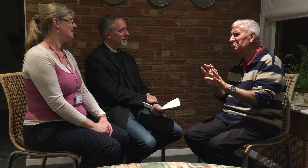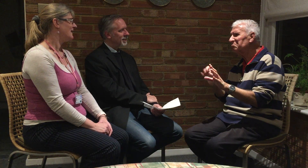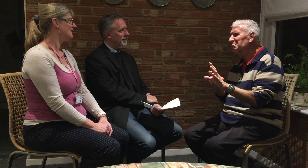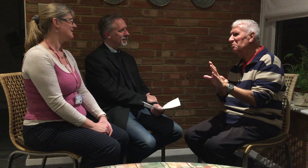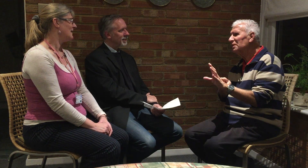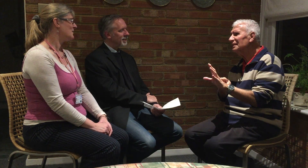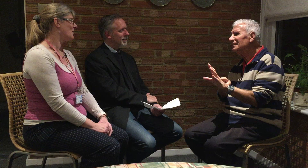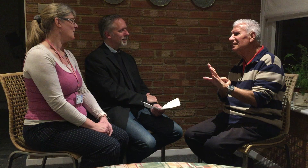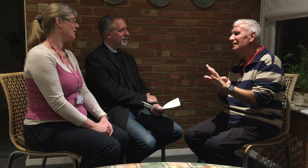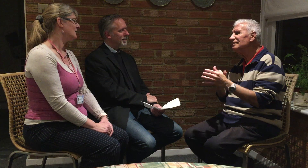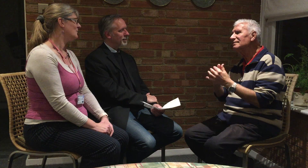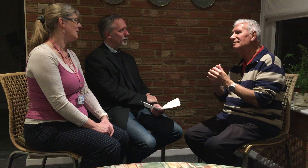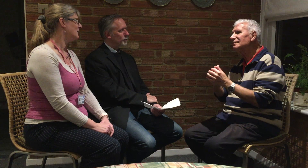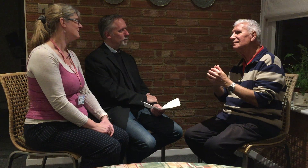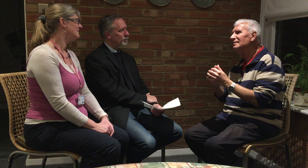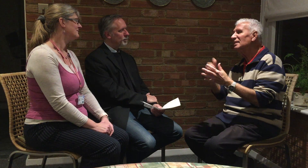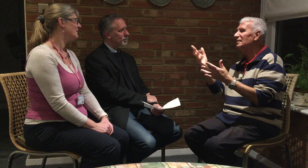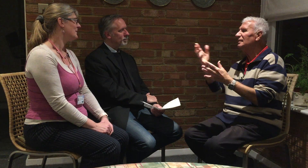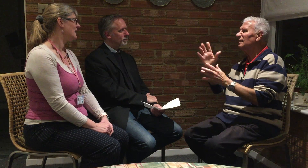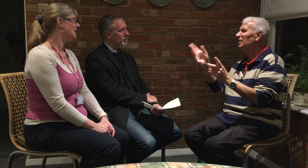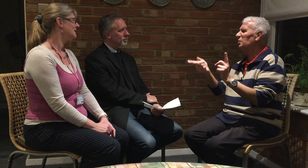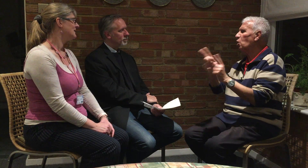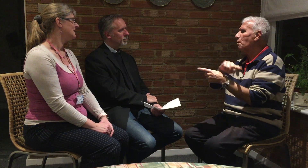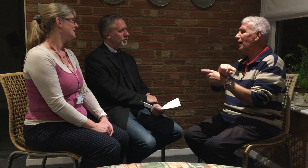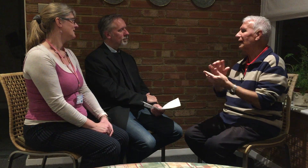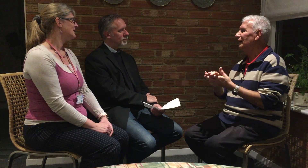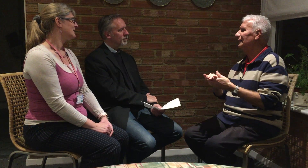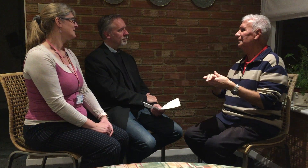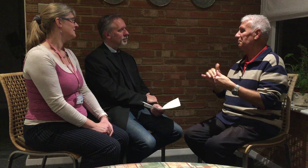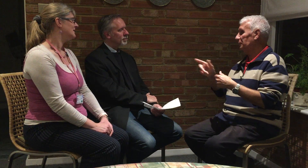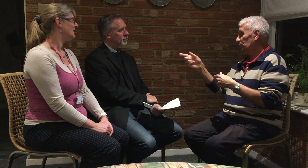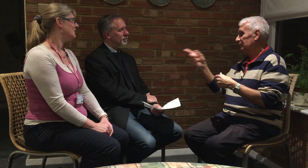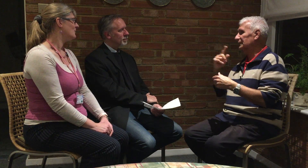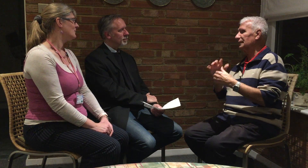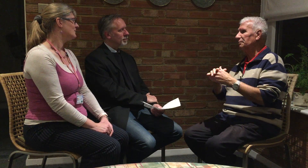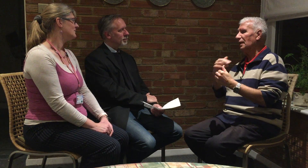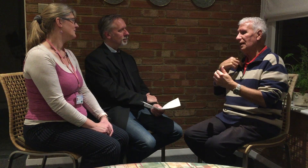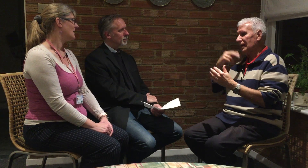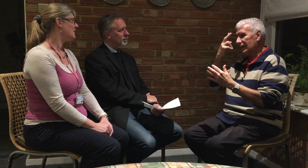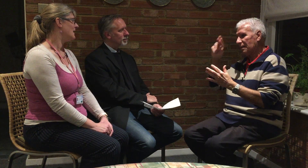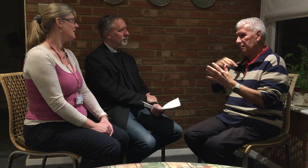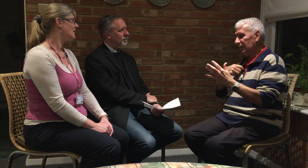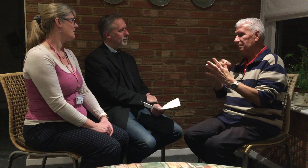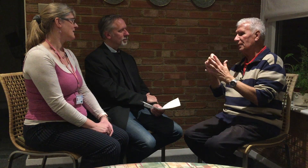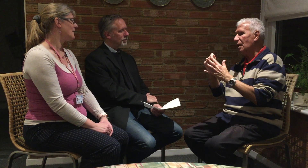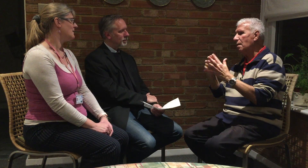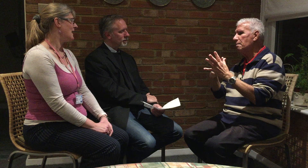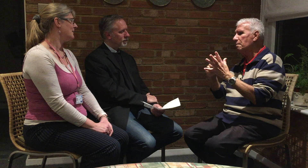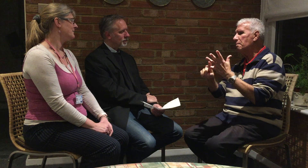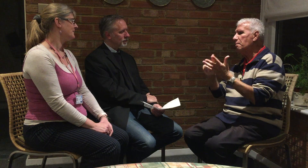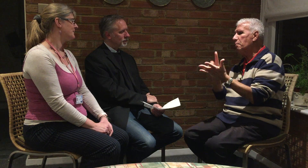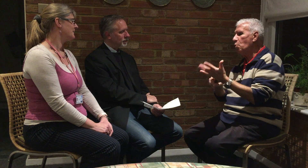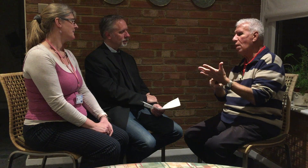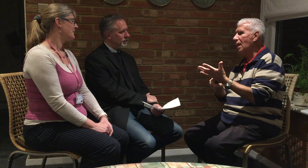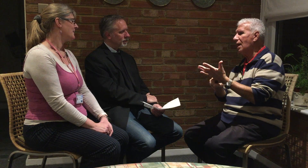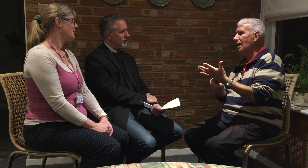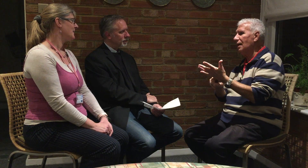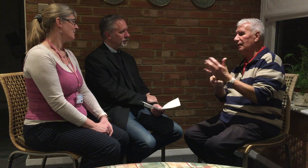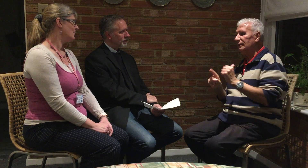Yeah, name's got the why, maybe. Or maybe go back, so name,